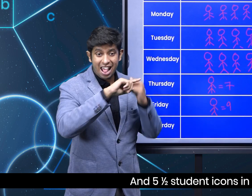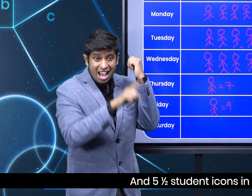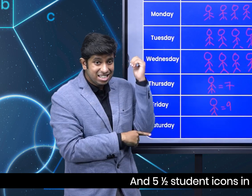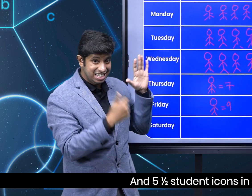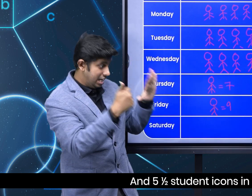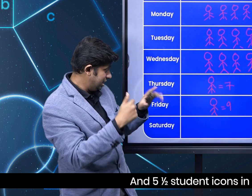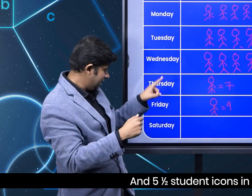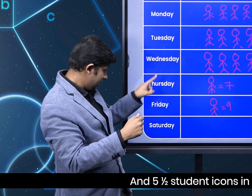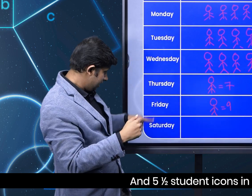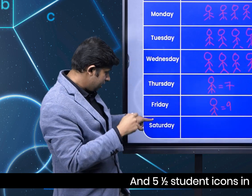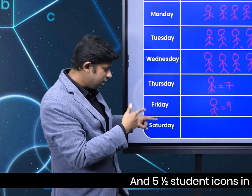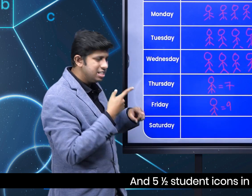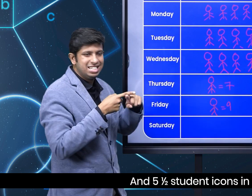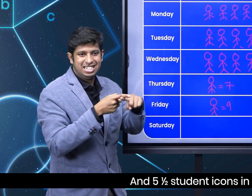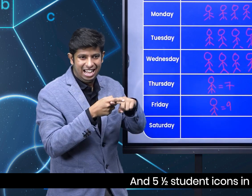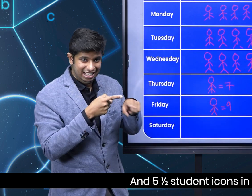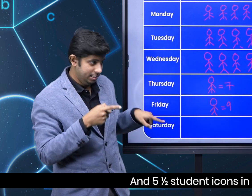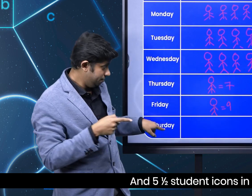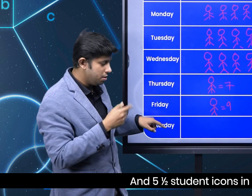And 5.5 student icons in the sixth row.